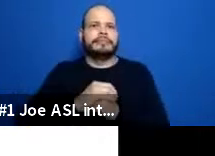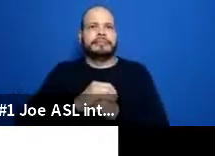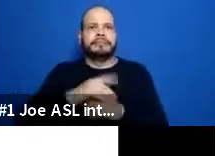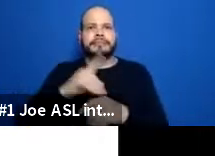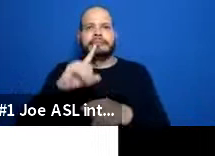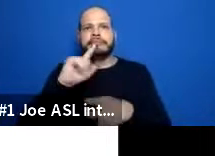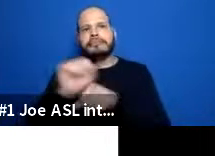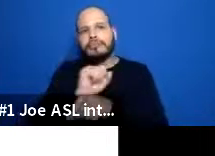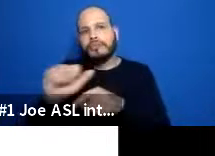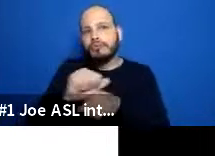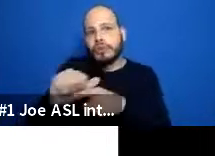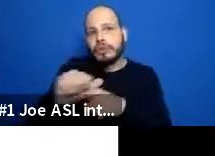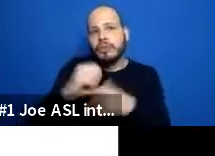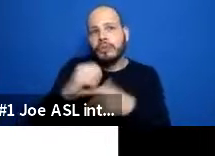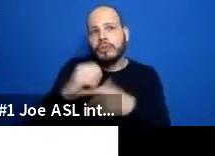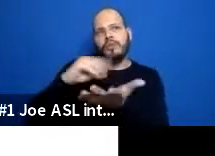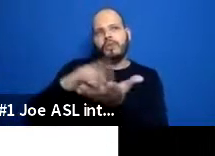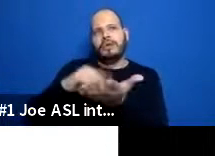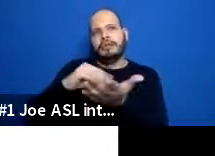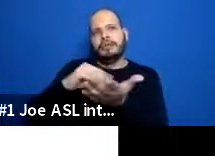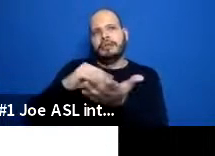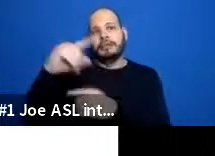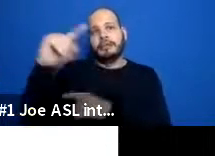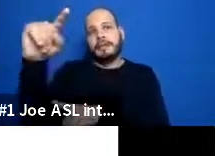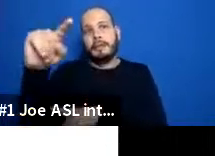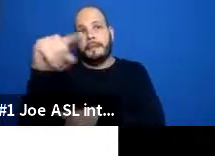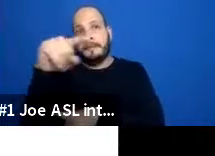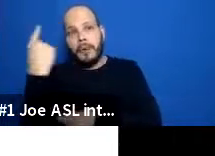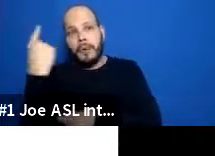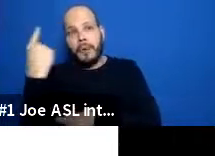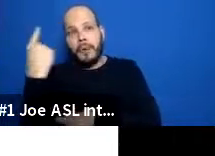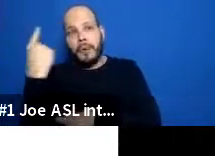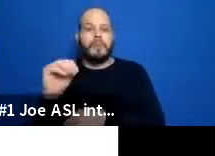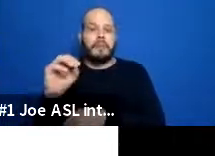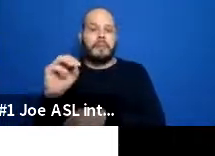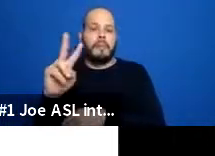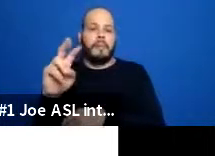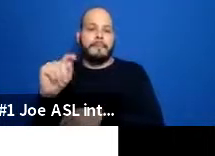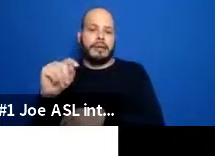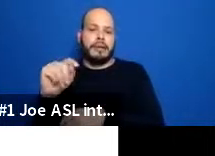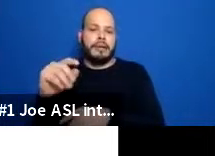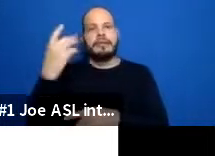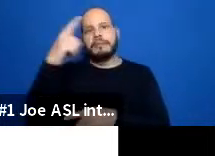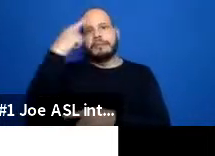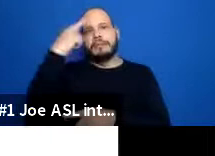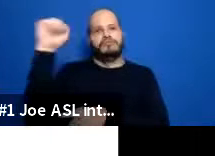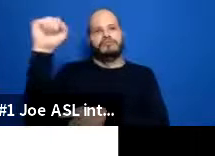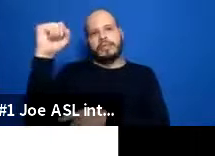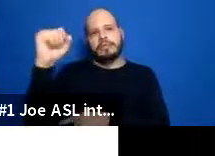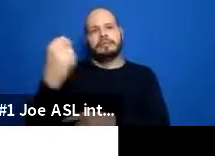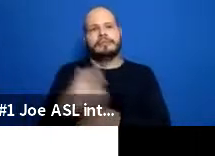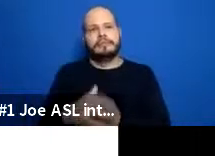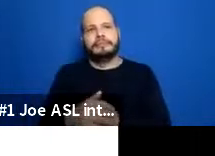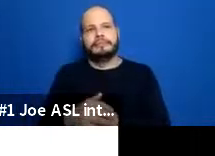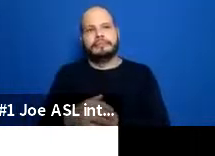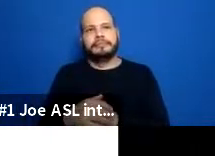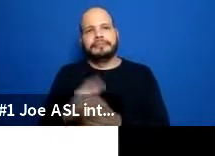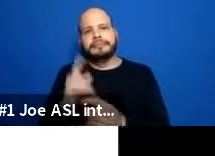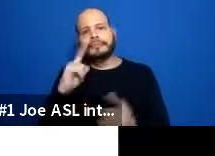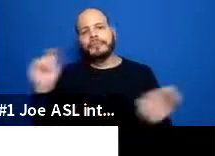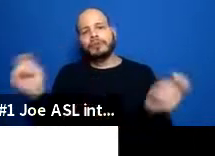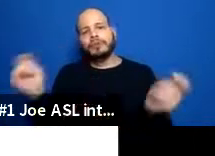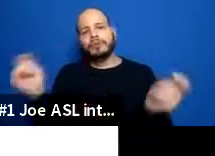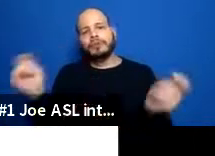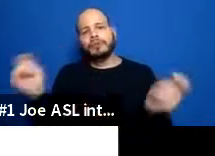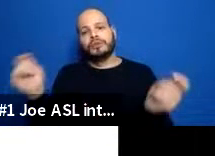of memory in movements for transformative change in education. We're so excited to have these panelists with us. And now we